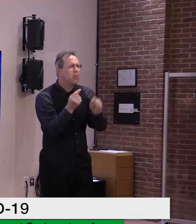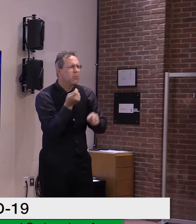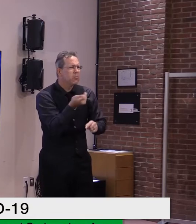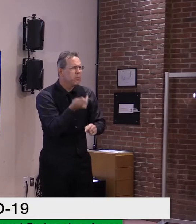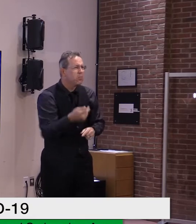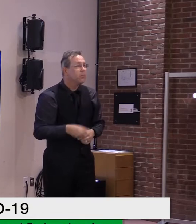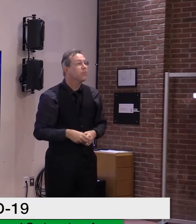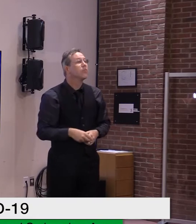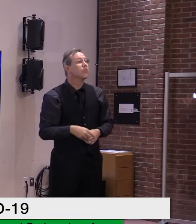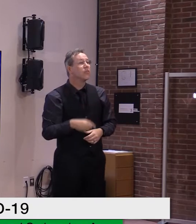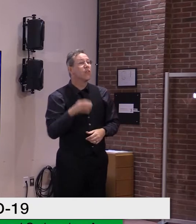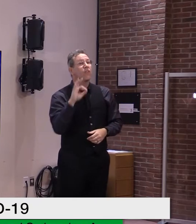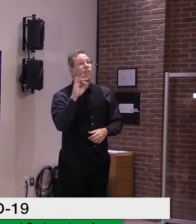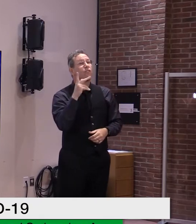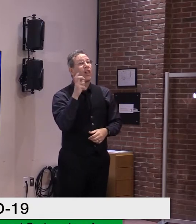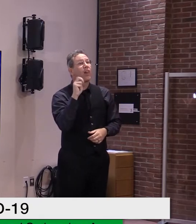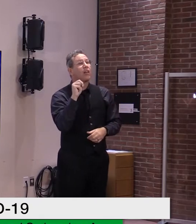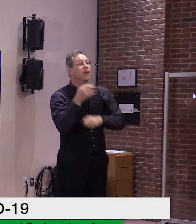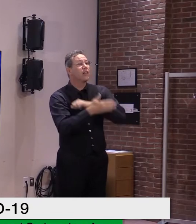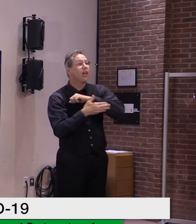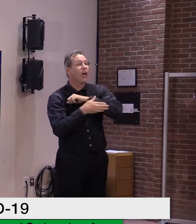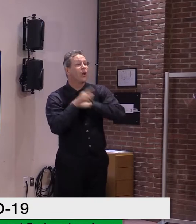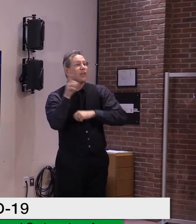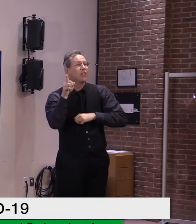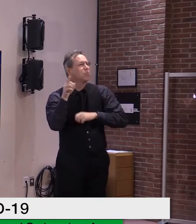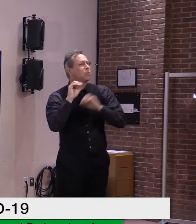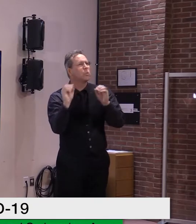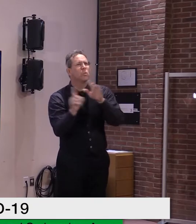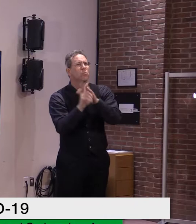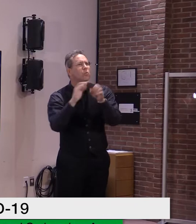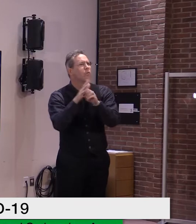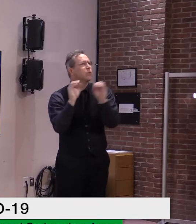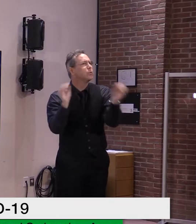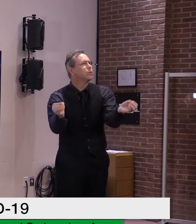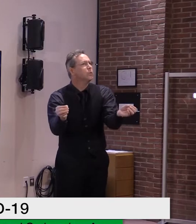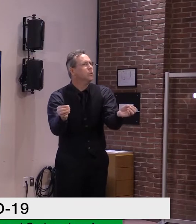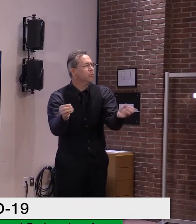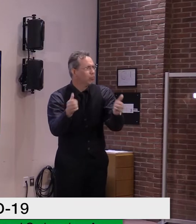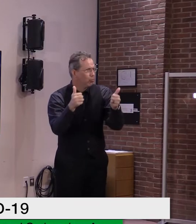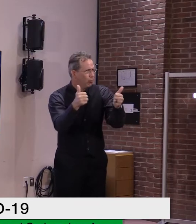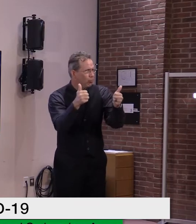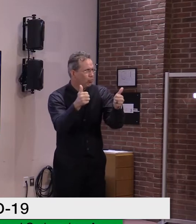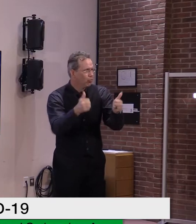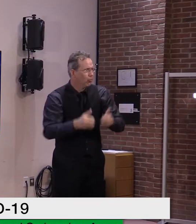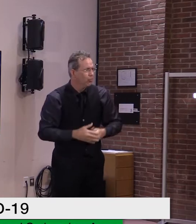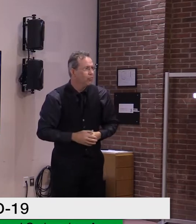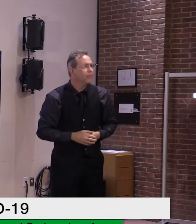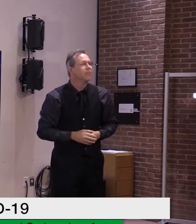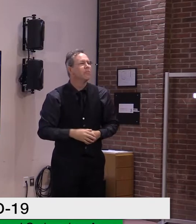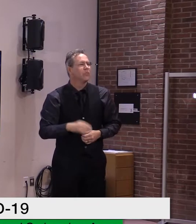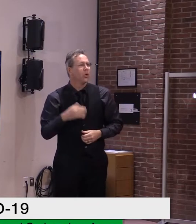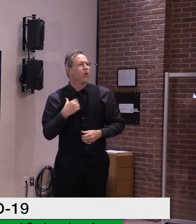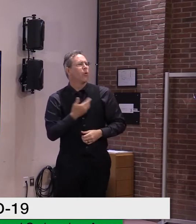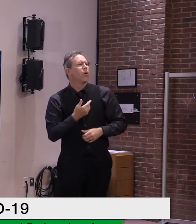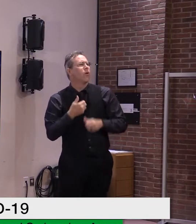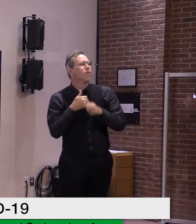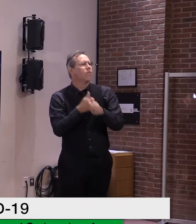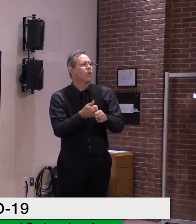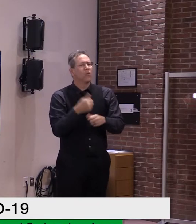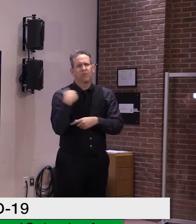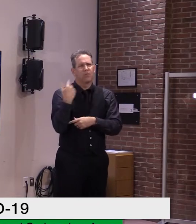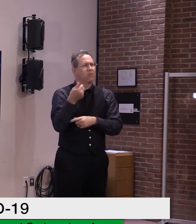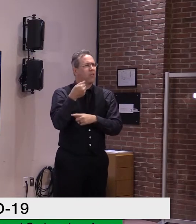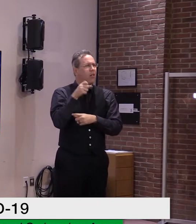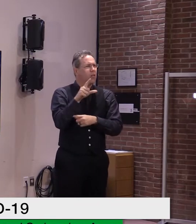single COVID-19 case. New cases continue to closely follow our April 26th forecast, and our